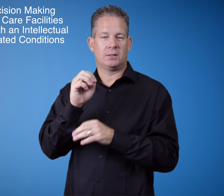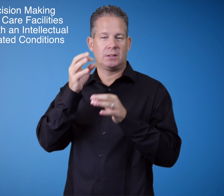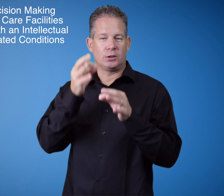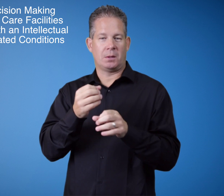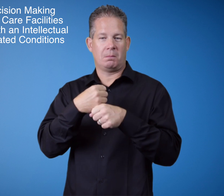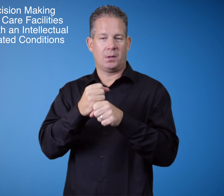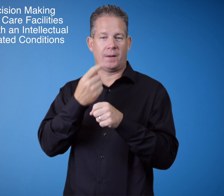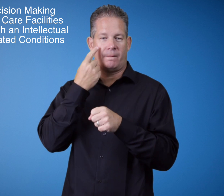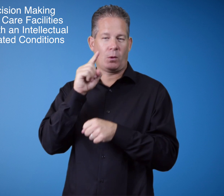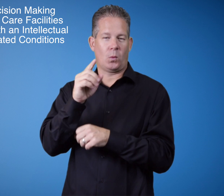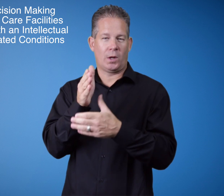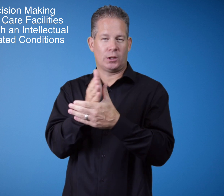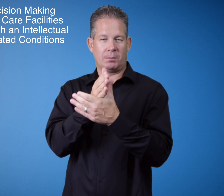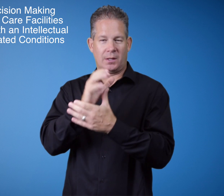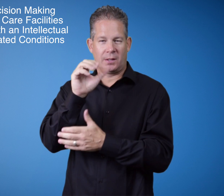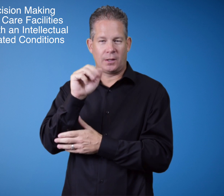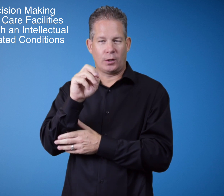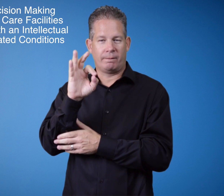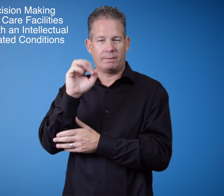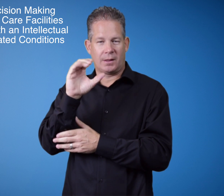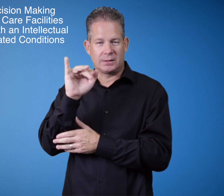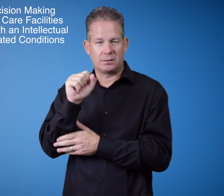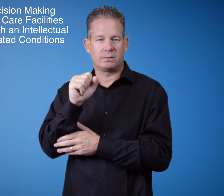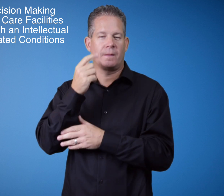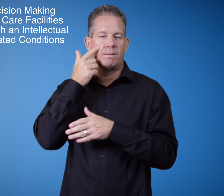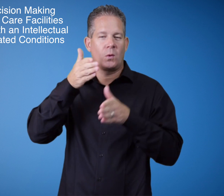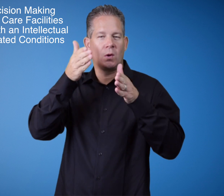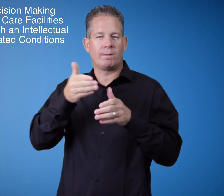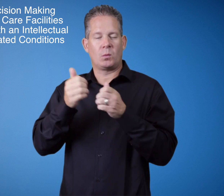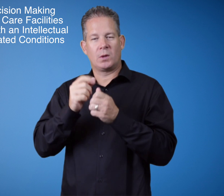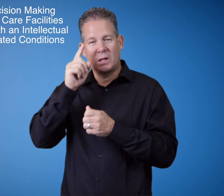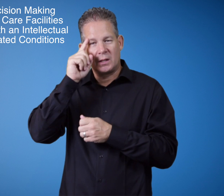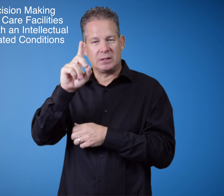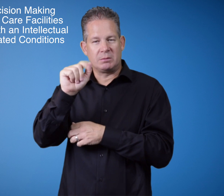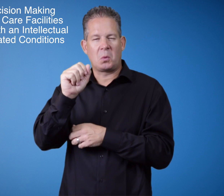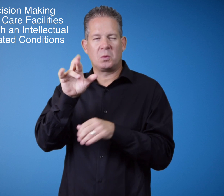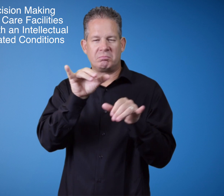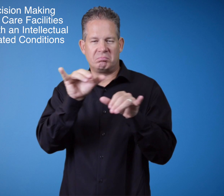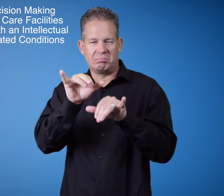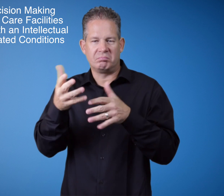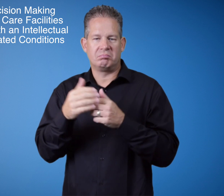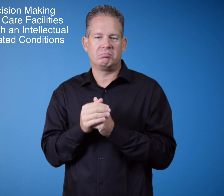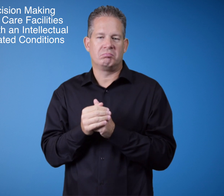Surrogate decision making for intermediate care facilities for individuals with an intellectual disability or related